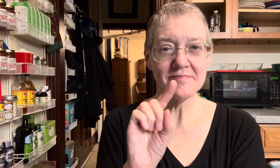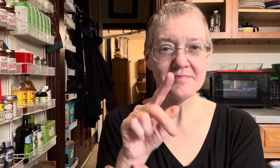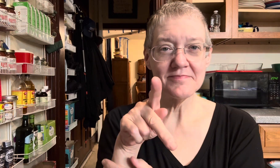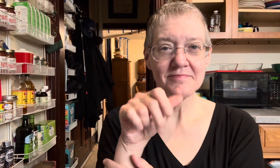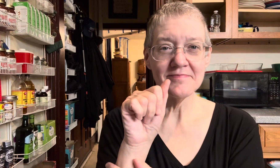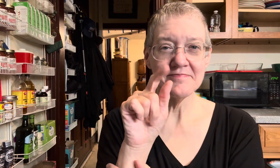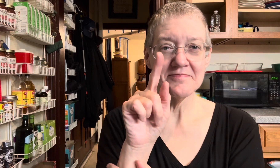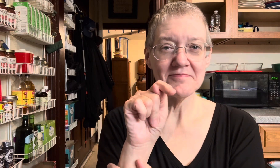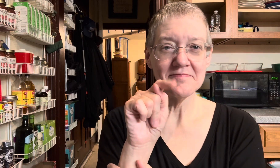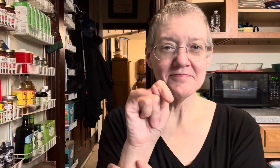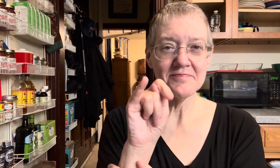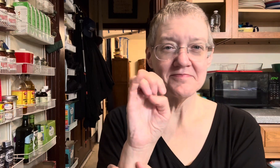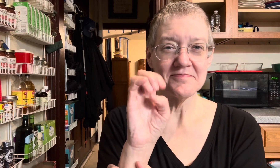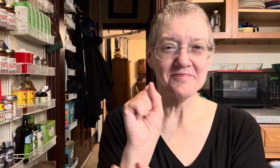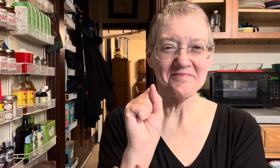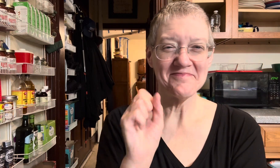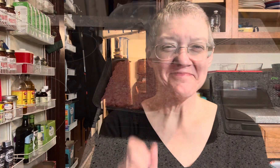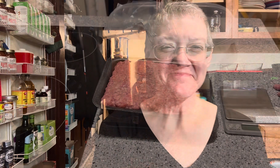more 4-ounce patties.